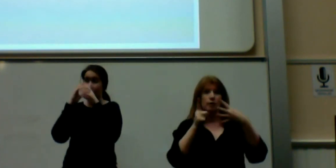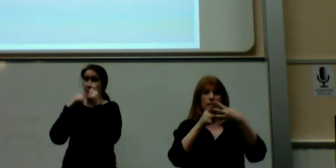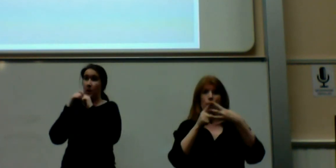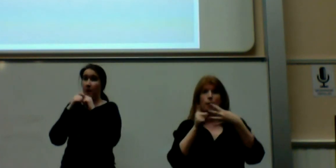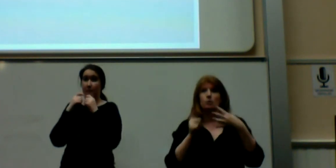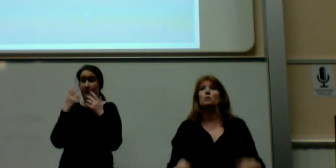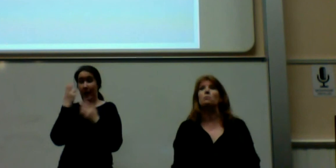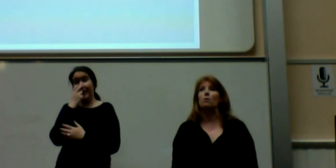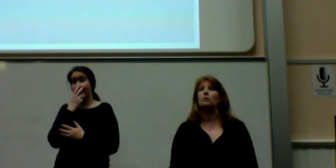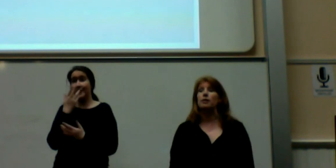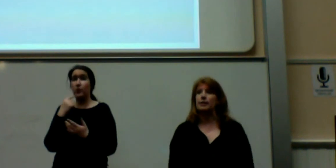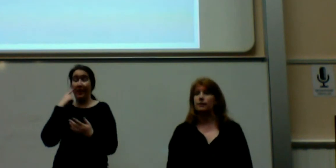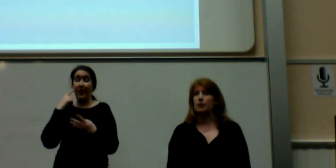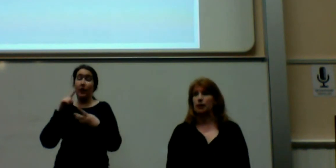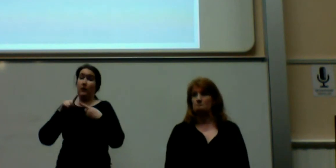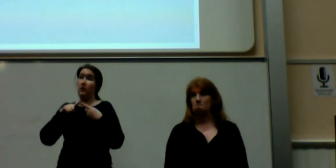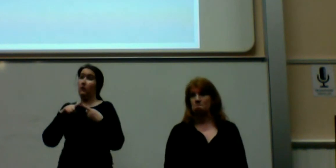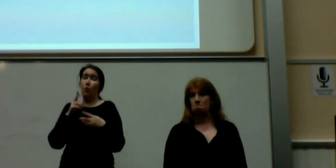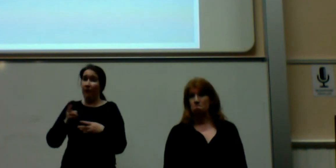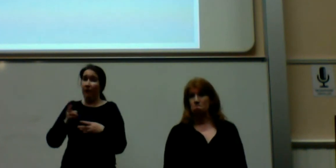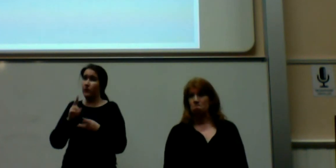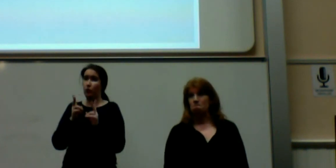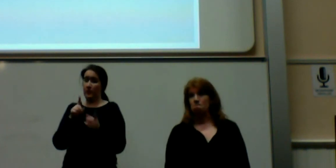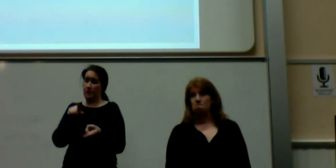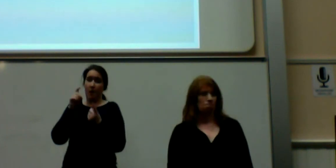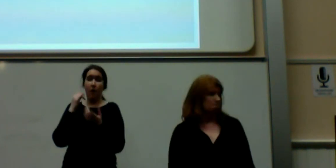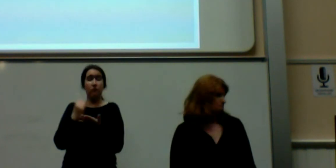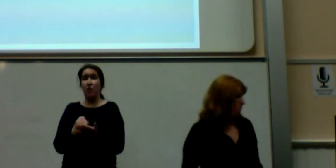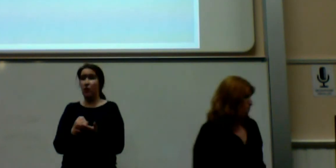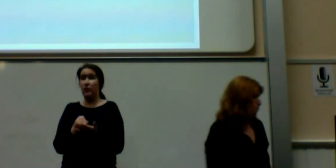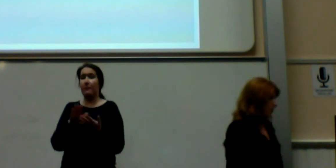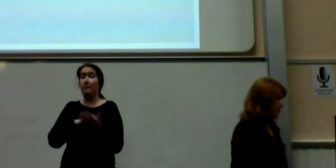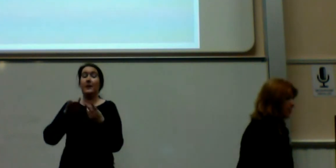cause, I think, problems with moral sensitivity.